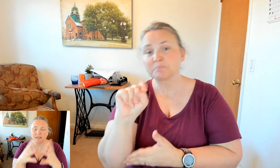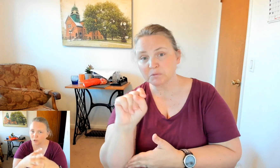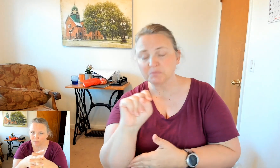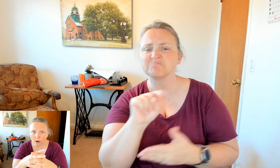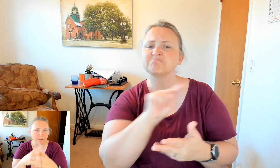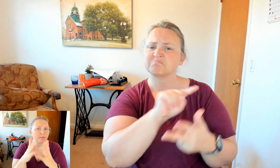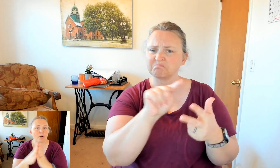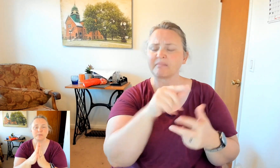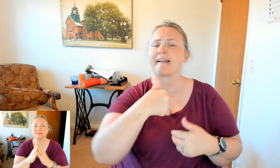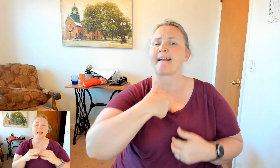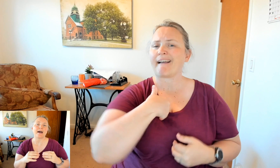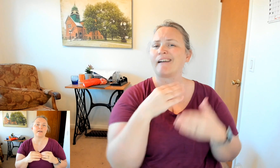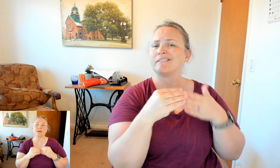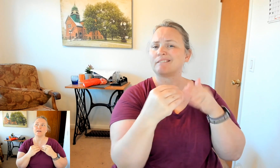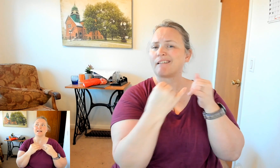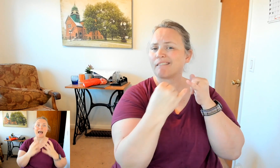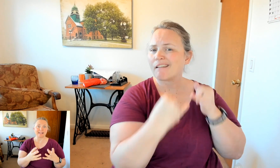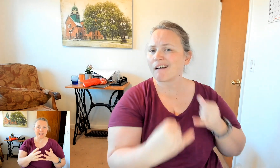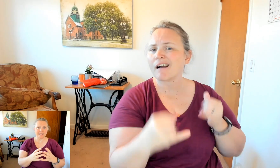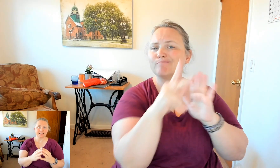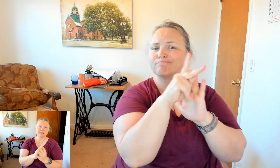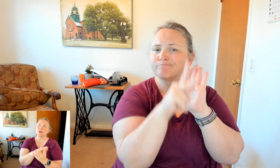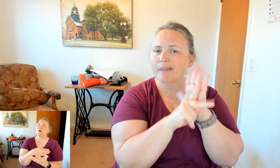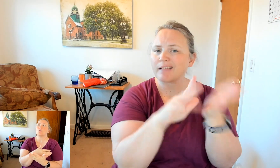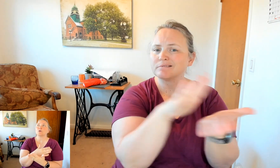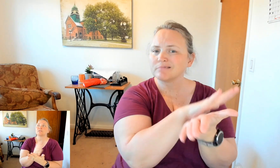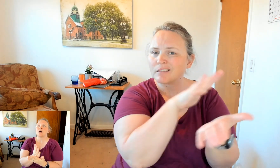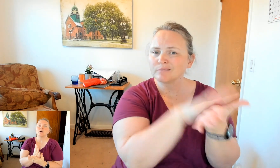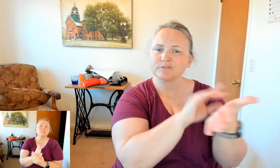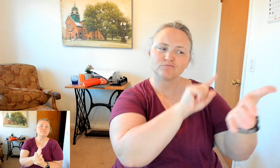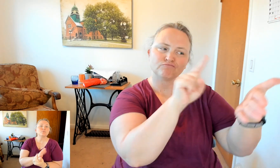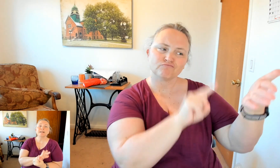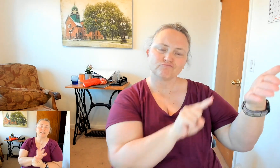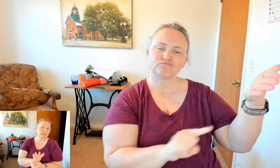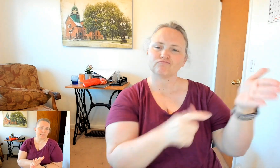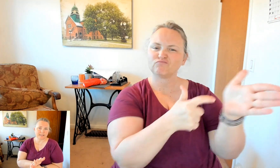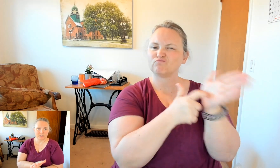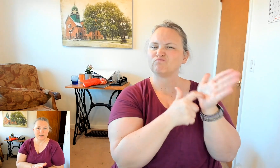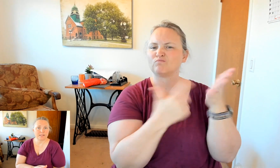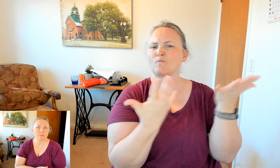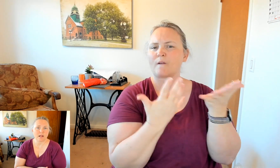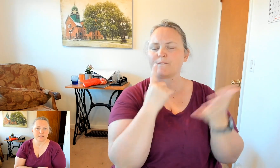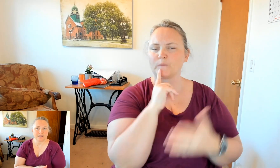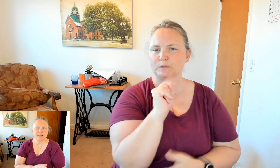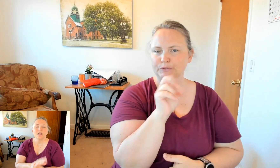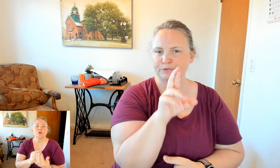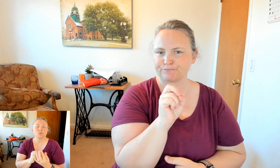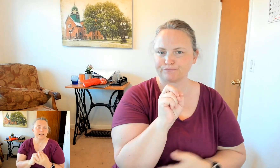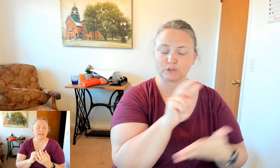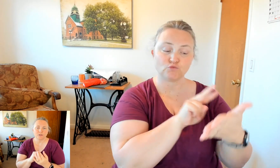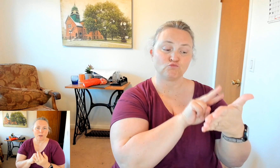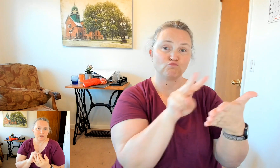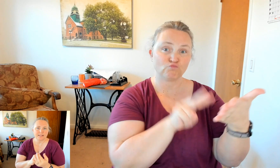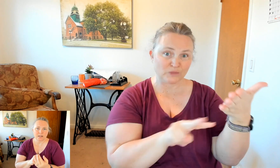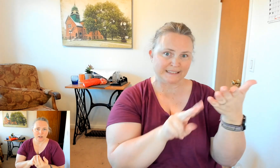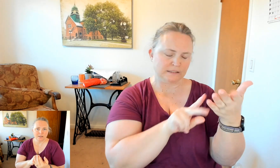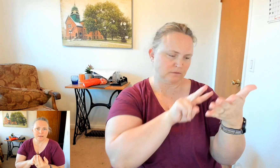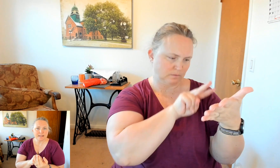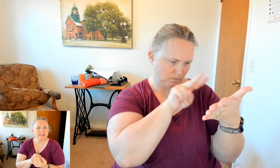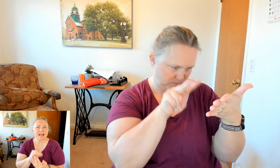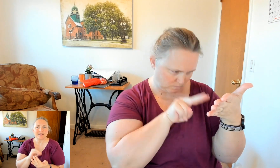institution and your department probably have guidelines or some written expectations of policy. Read those